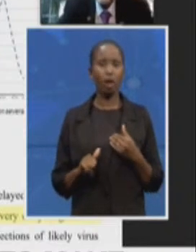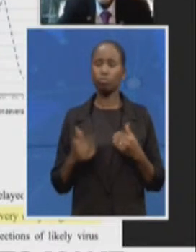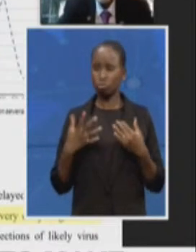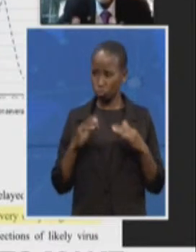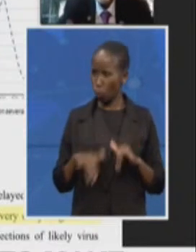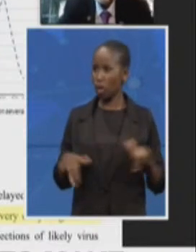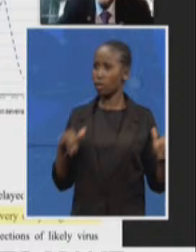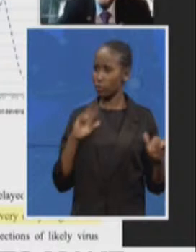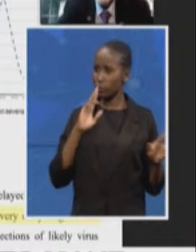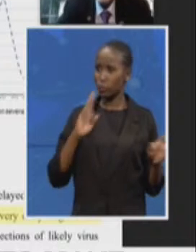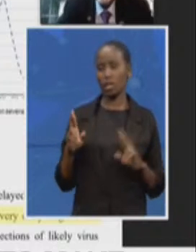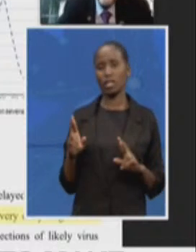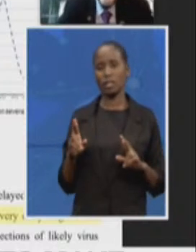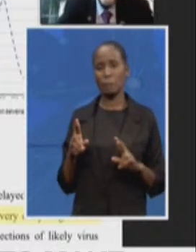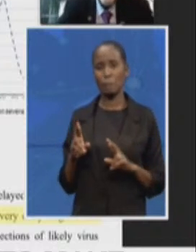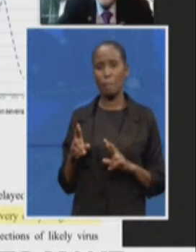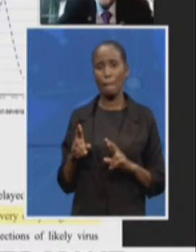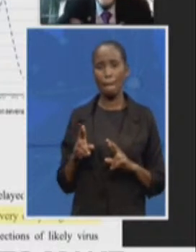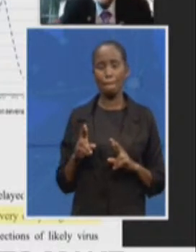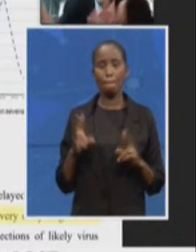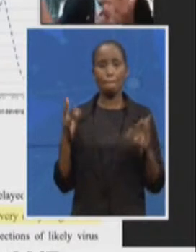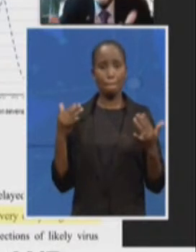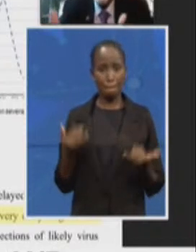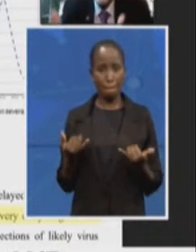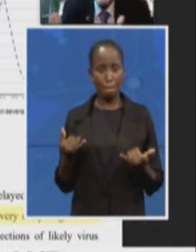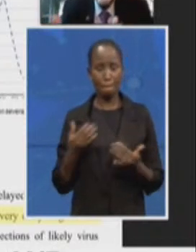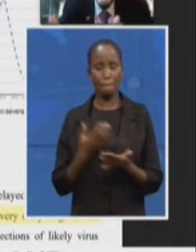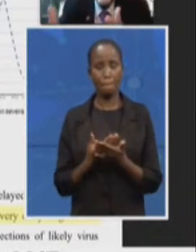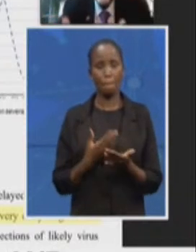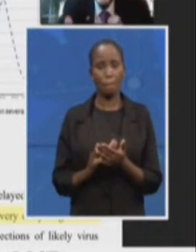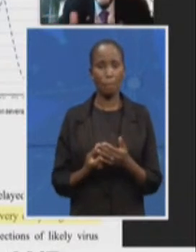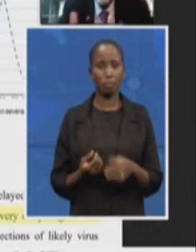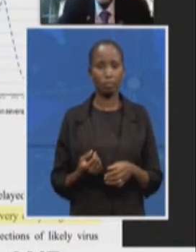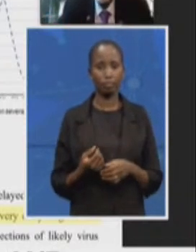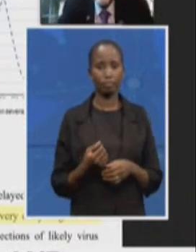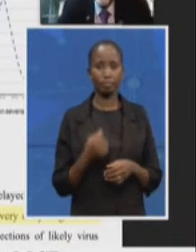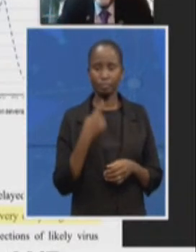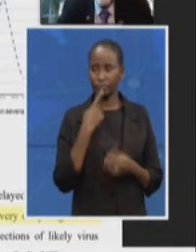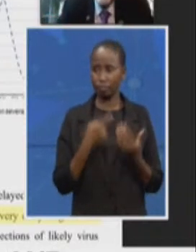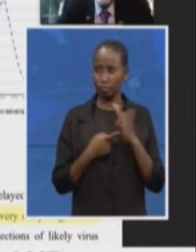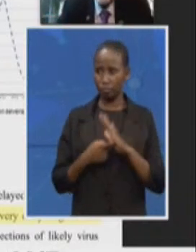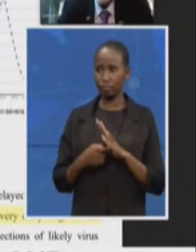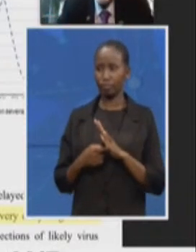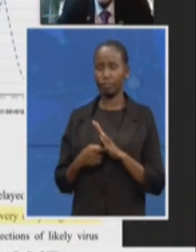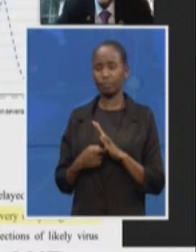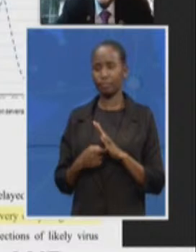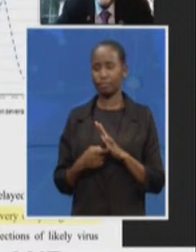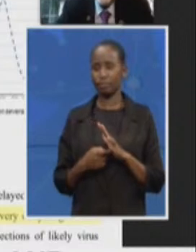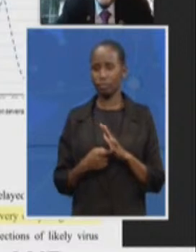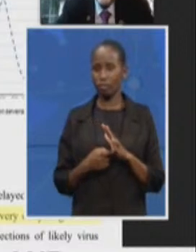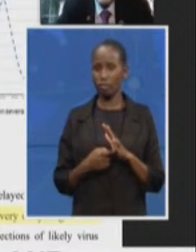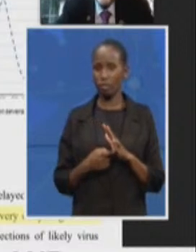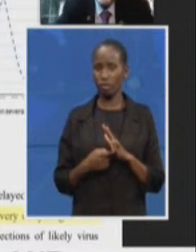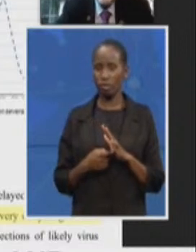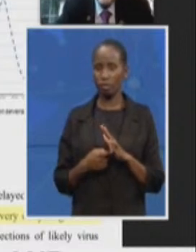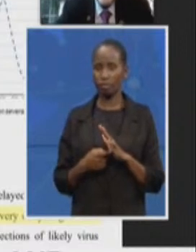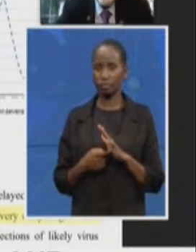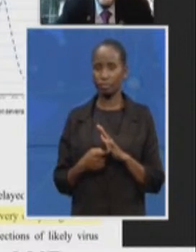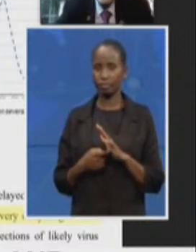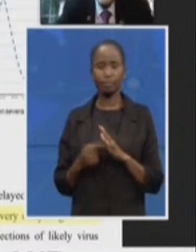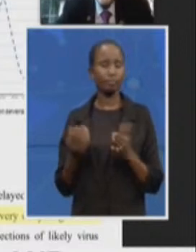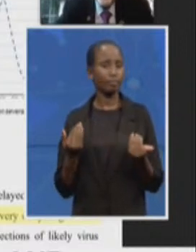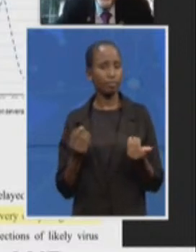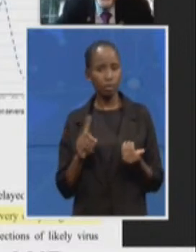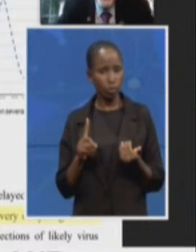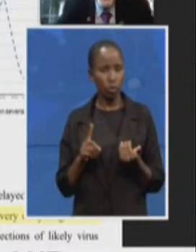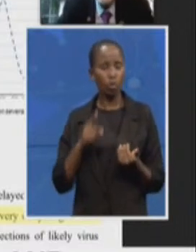be the trajectory of the pandemic, just based on what we've known about the first three waves.